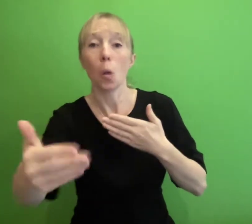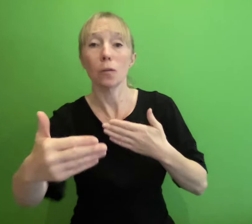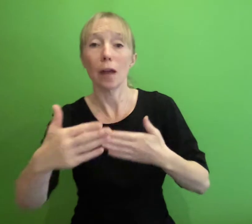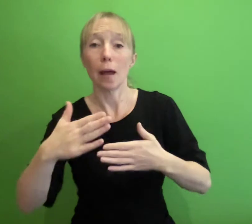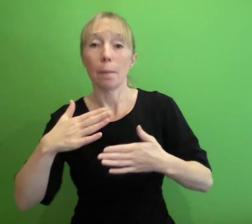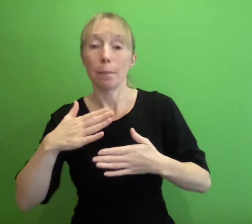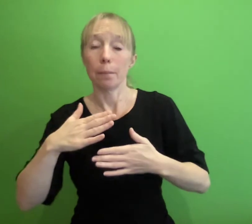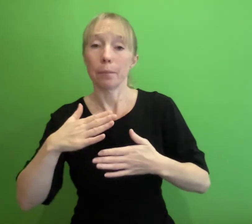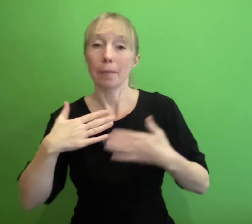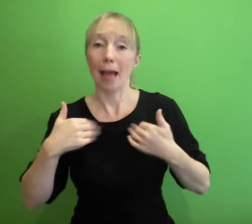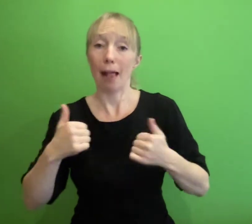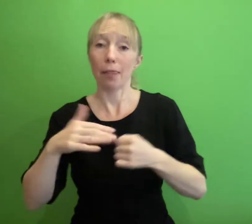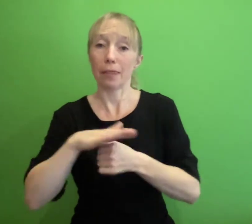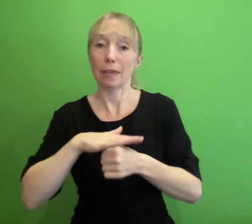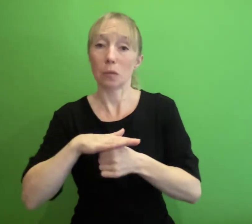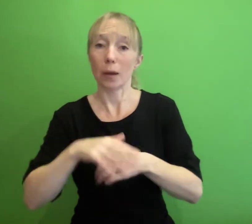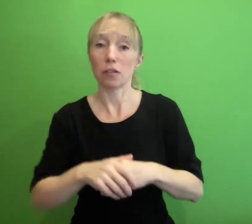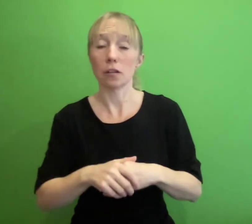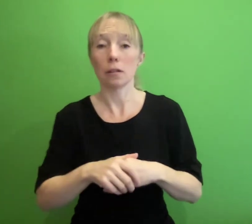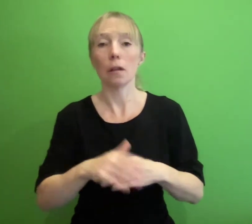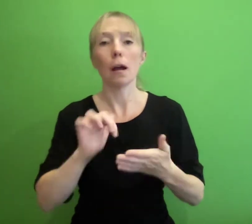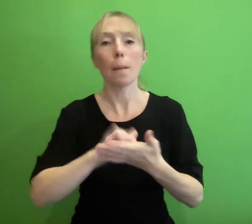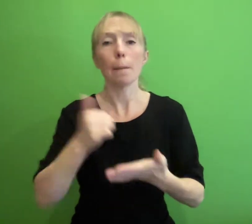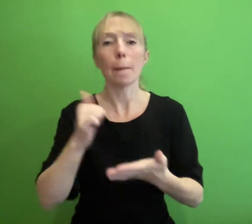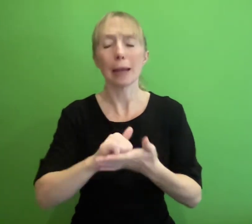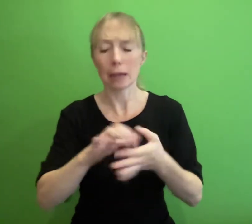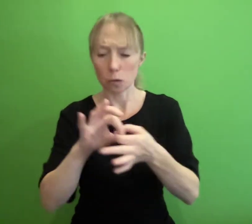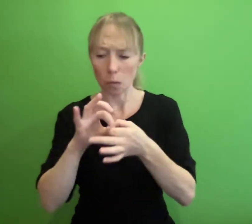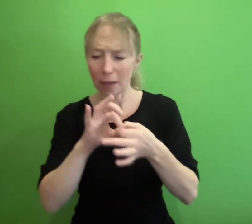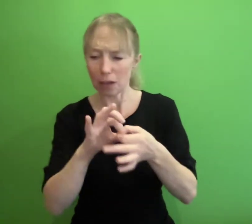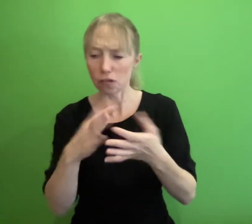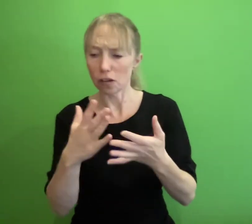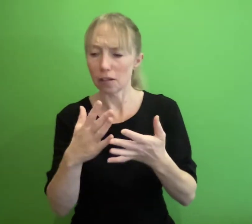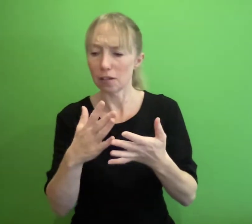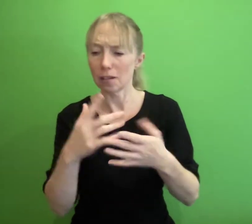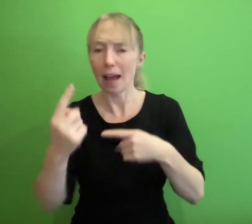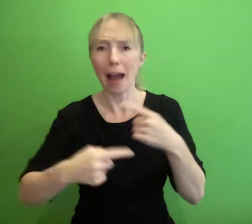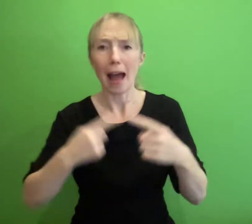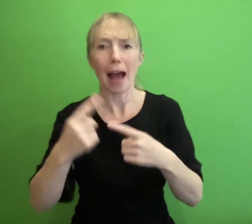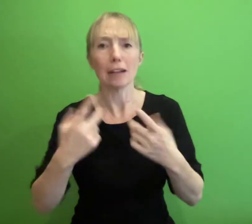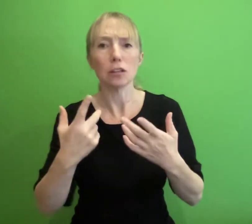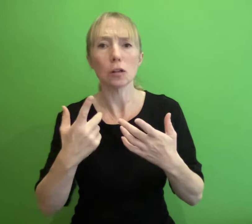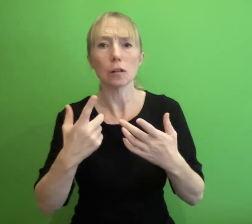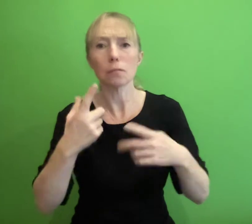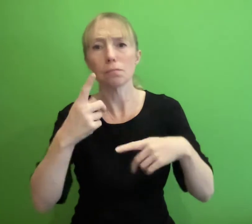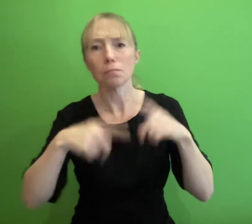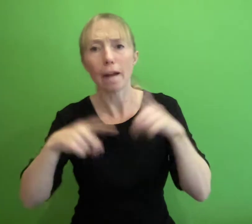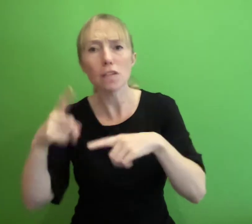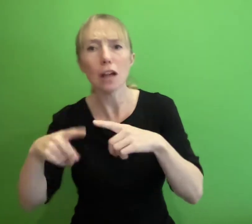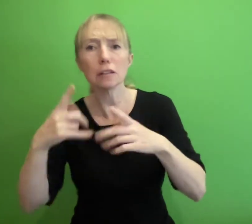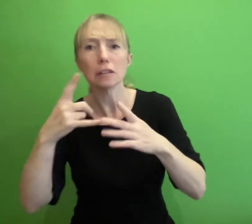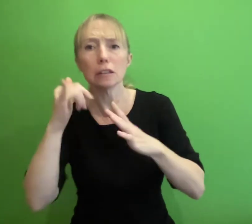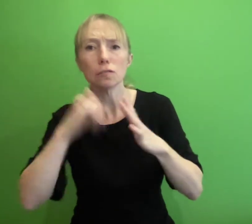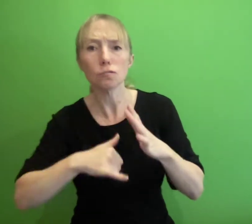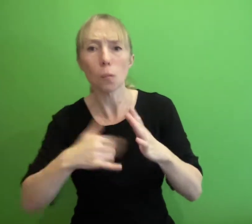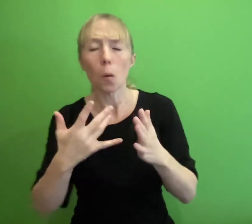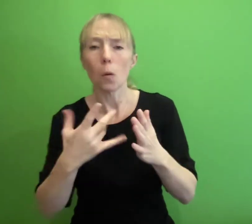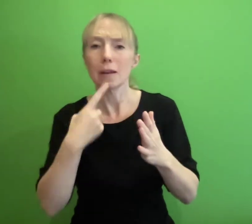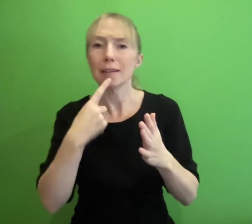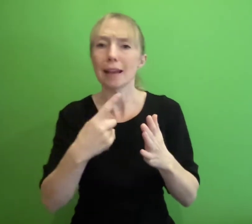The Publisher Association's annual diversity survey of the publishing workforce shows that 13%